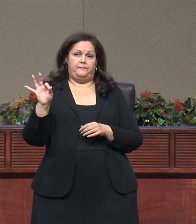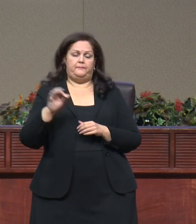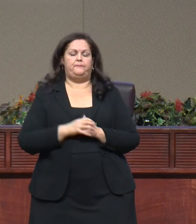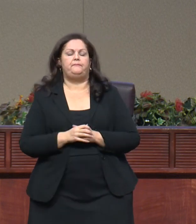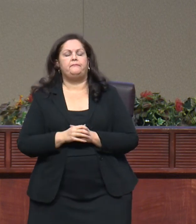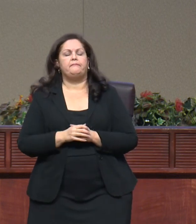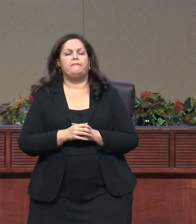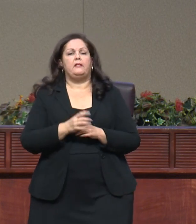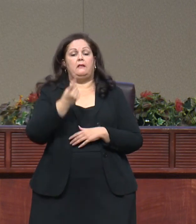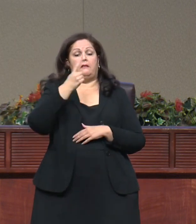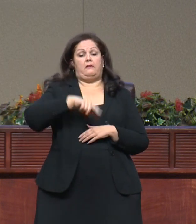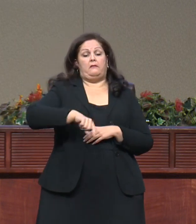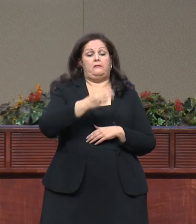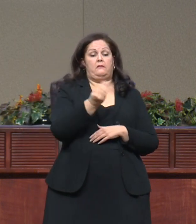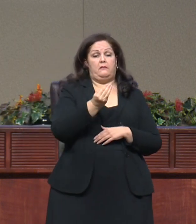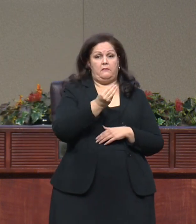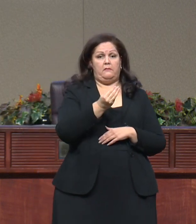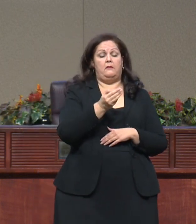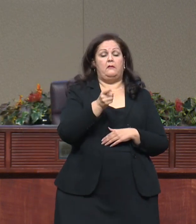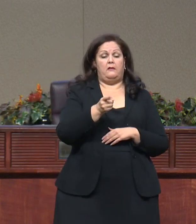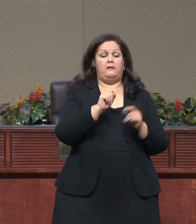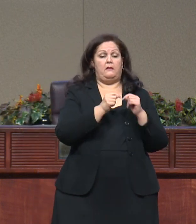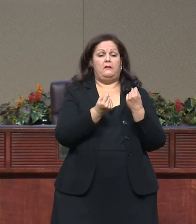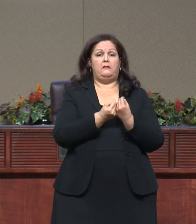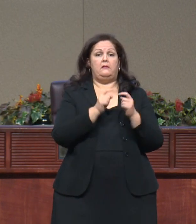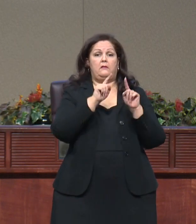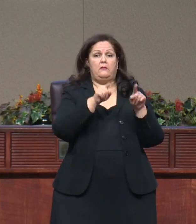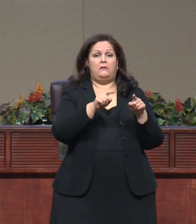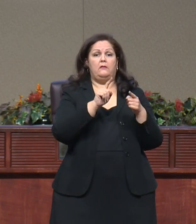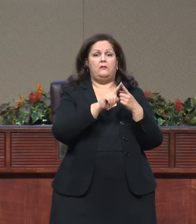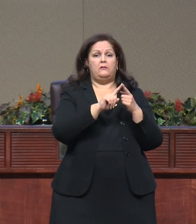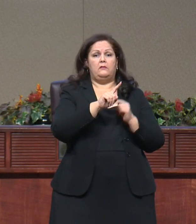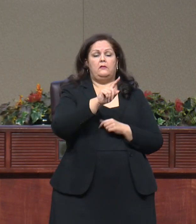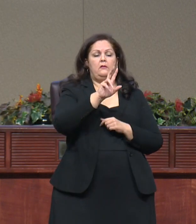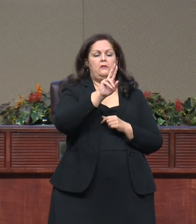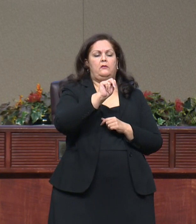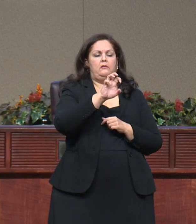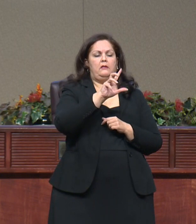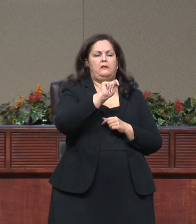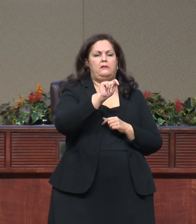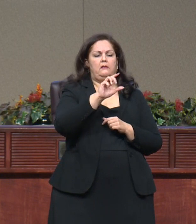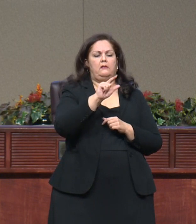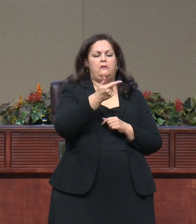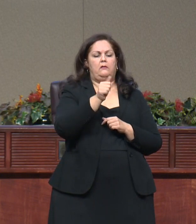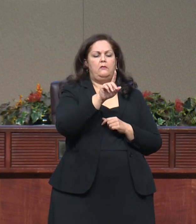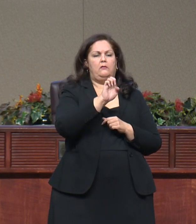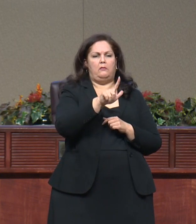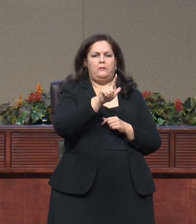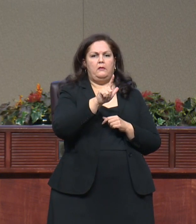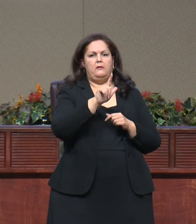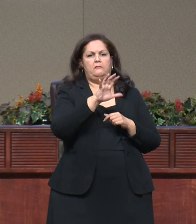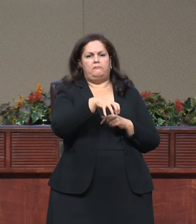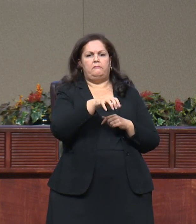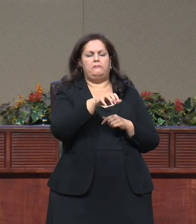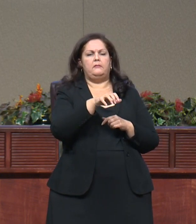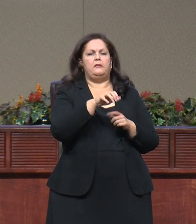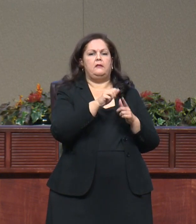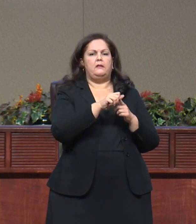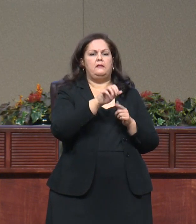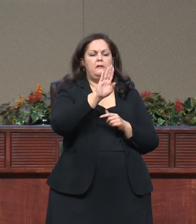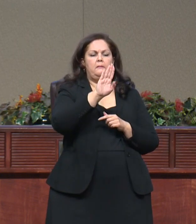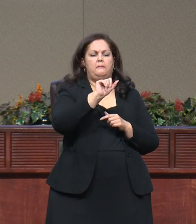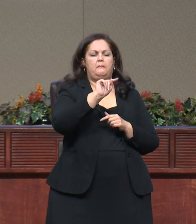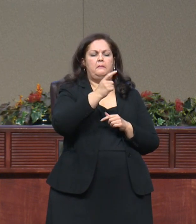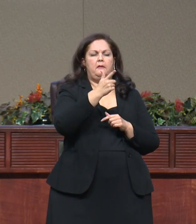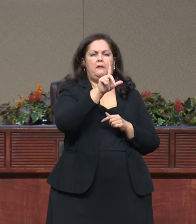Next Monday, the Health Services team will be at the United Global Outreach Center located on 11th Avenue in the Bithlo